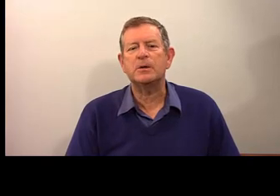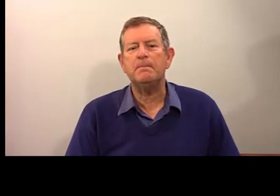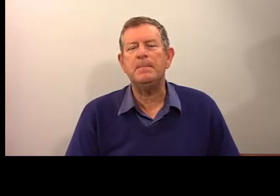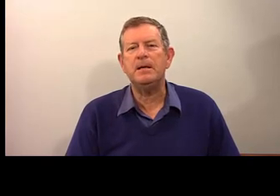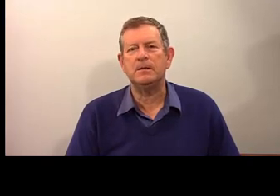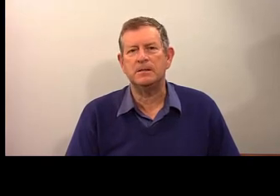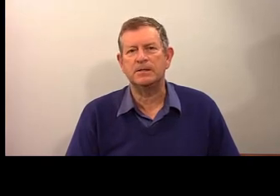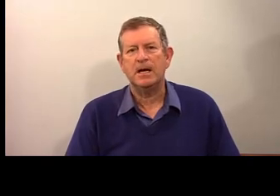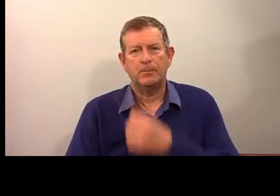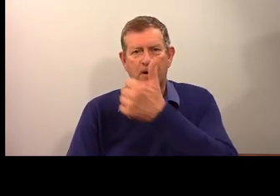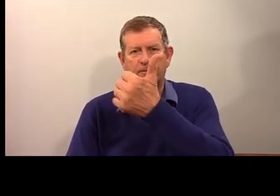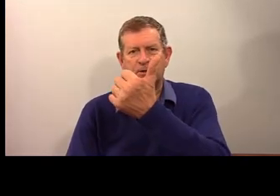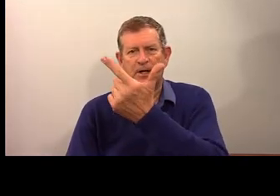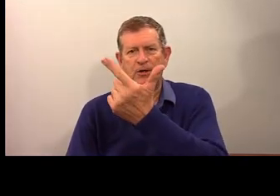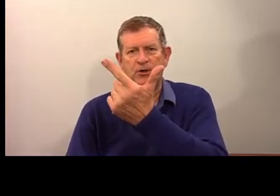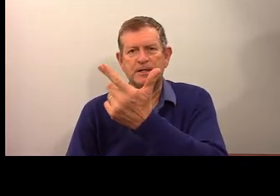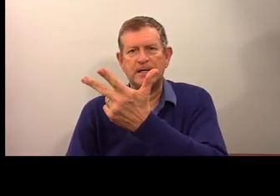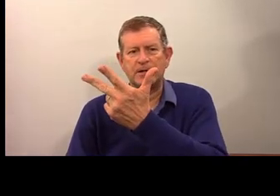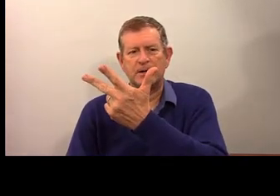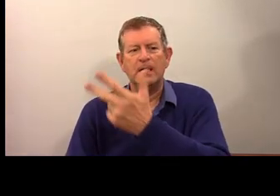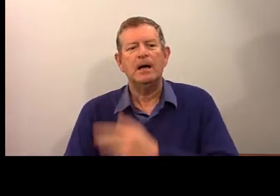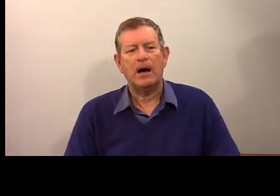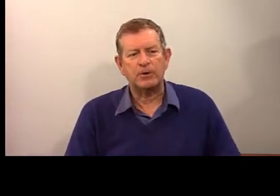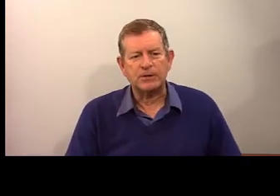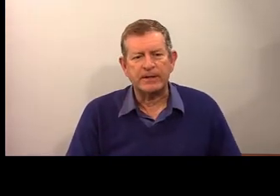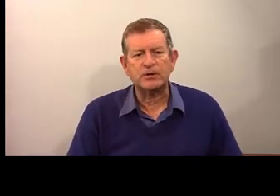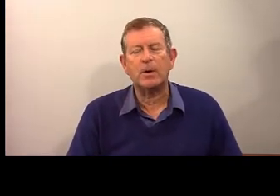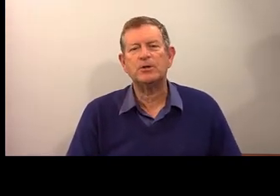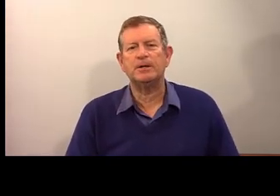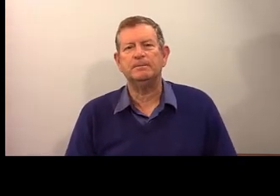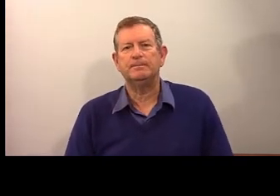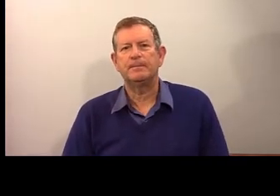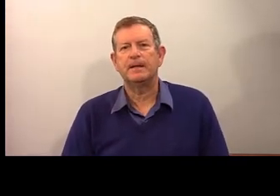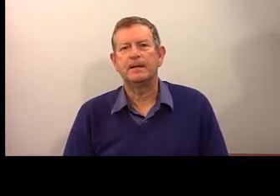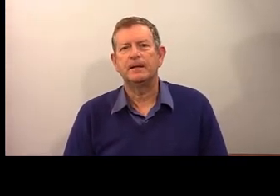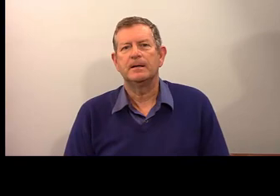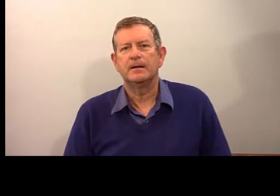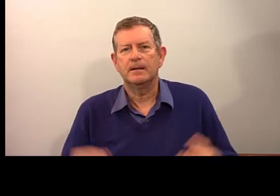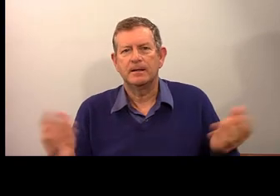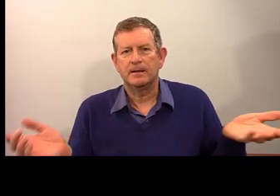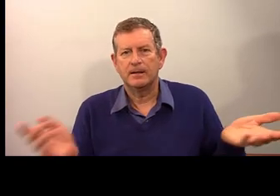meals. These are meals, breakfast, lunch, and dinner. How would you say this question?